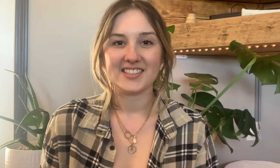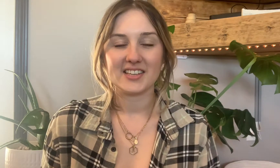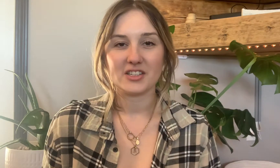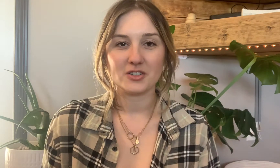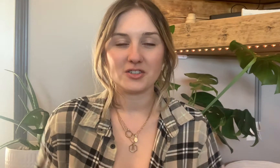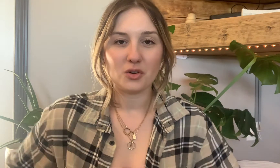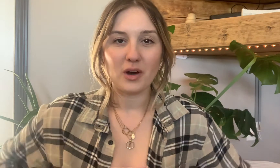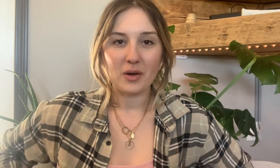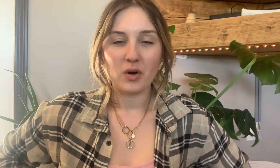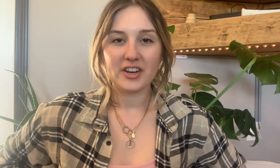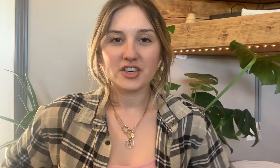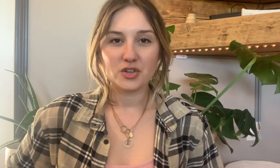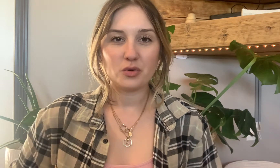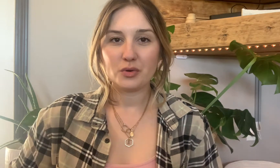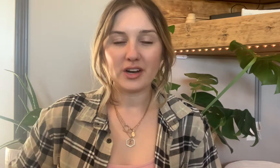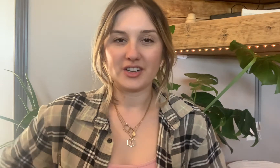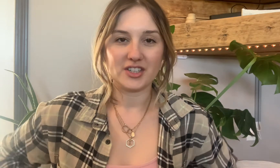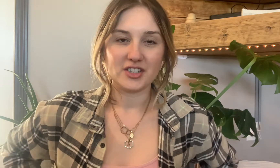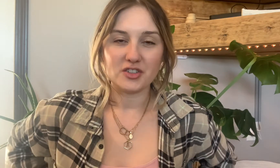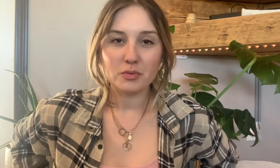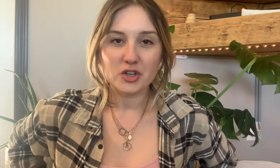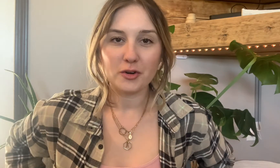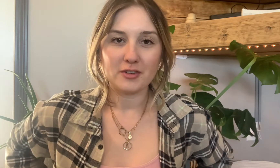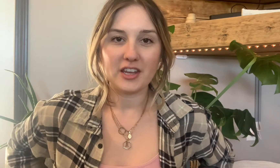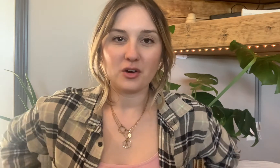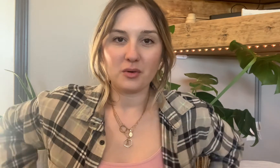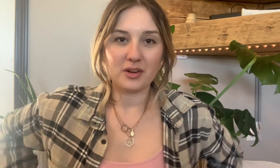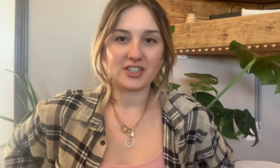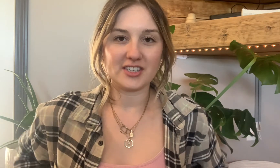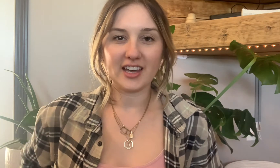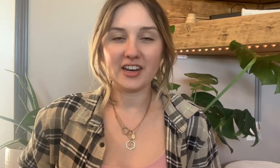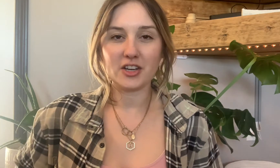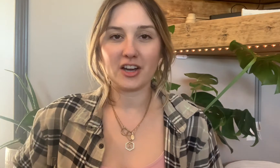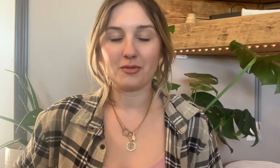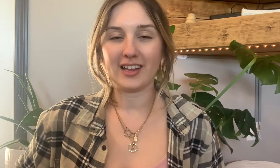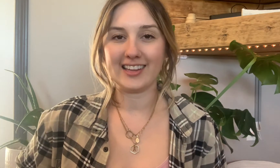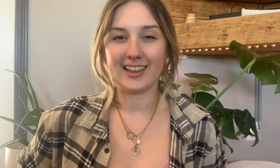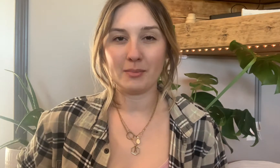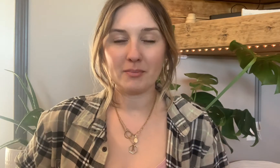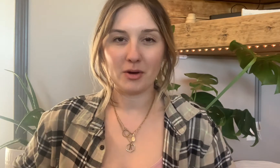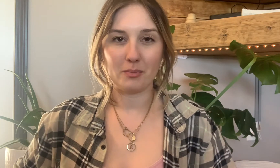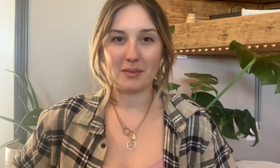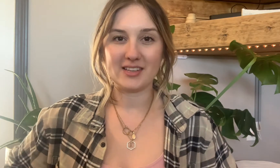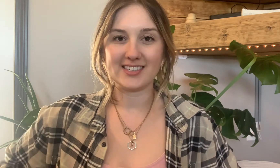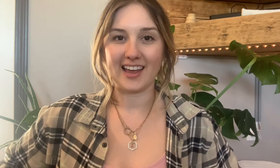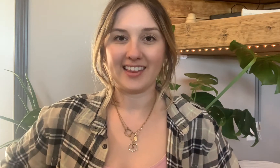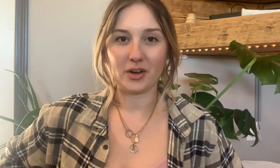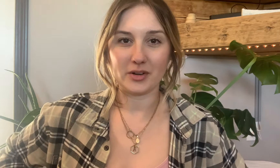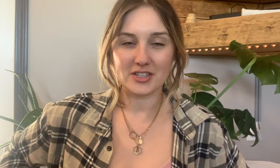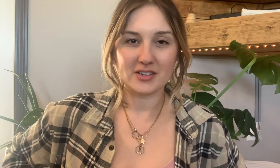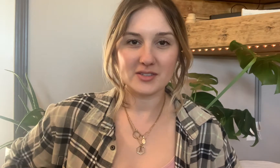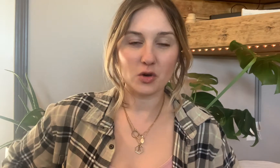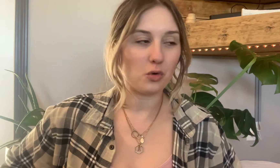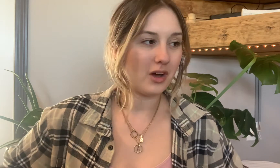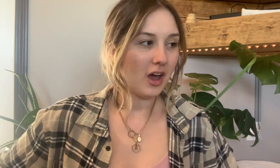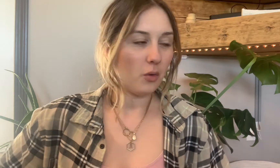guys. So I wanted to do just a super short video just to kind of talk a little bit about baby sign language. So with